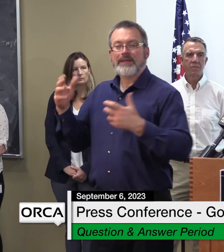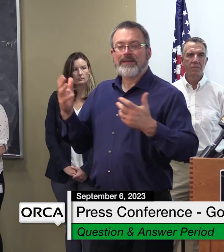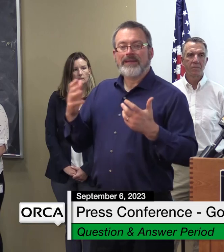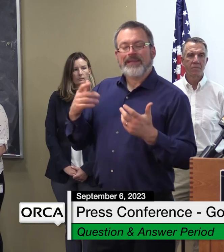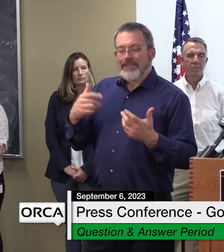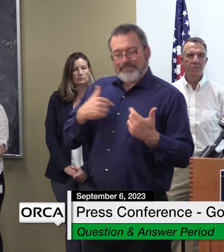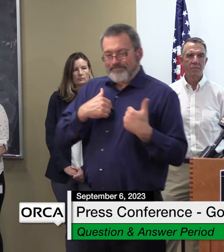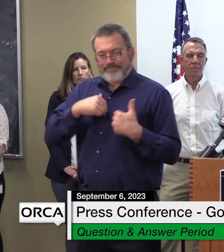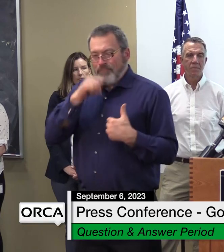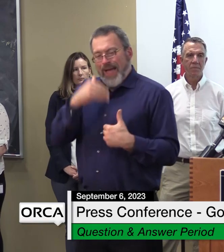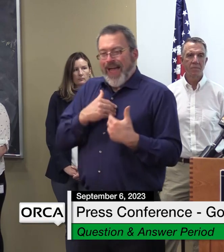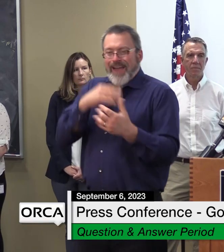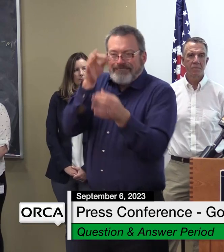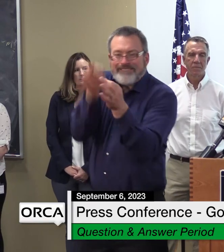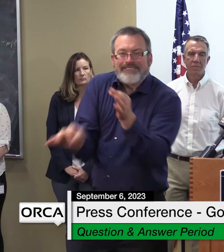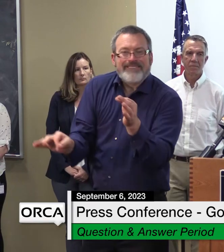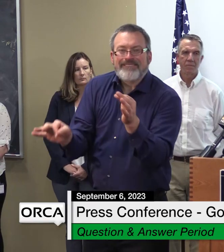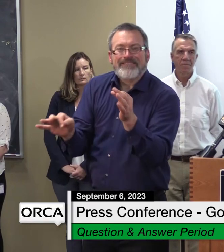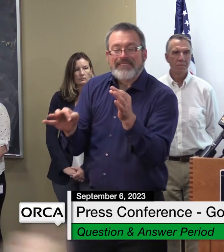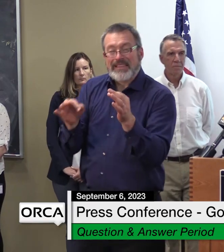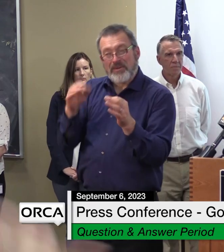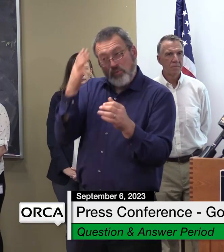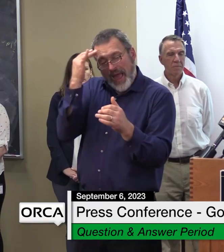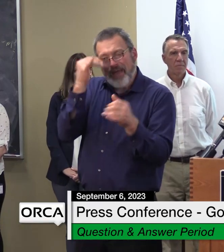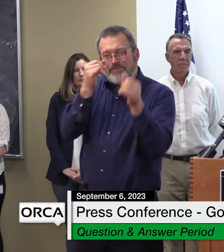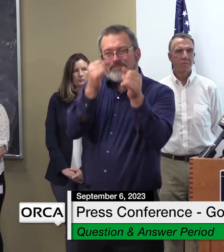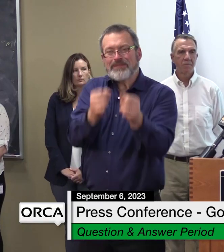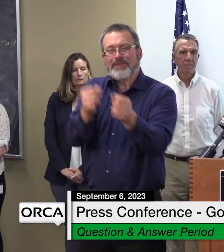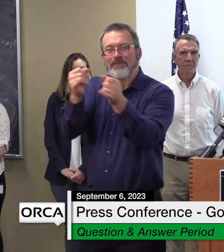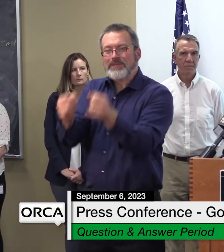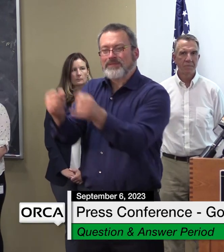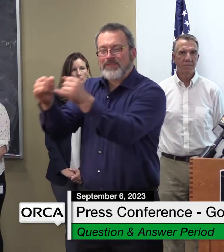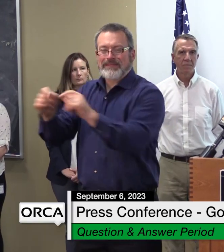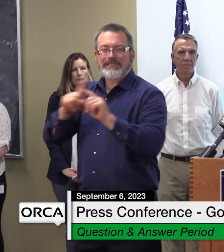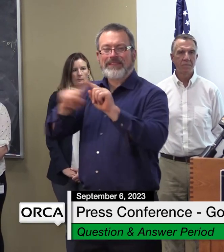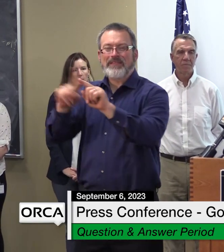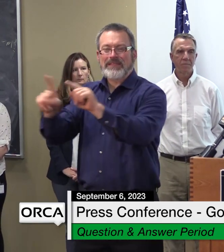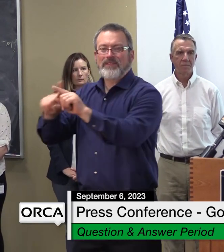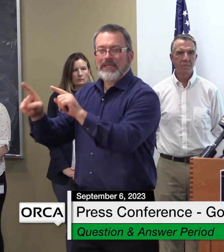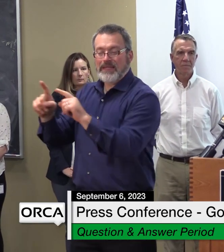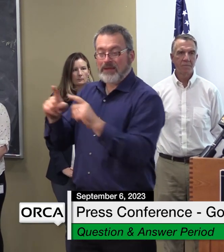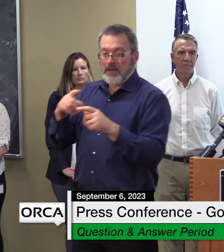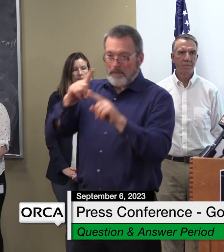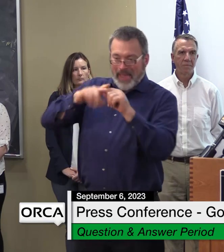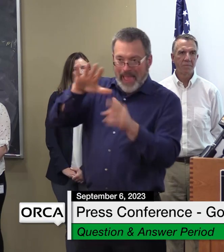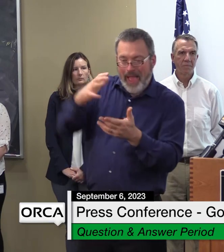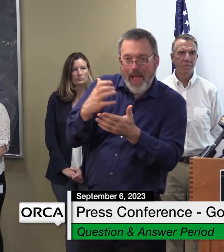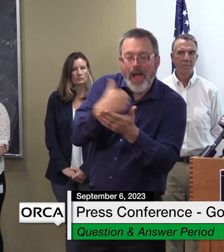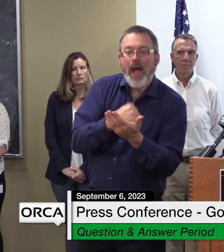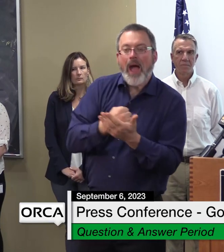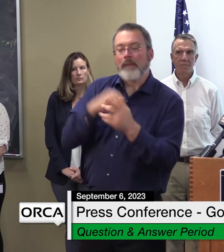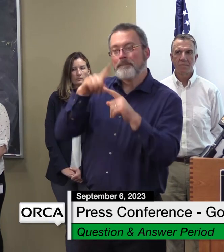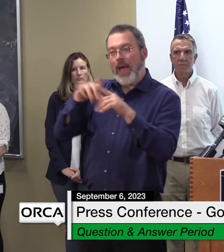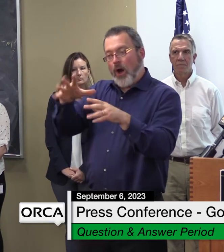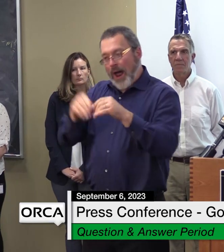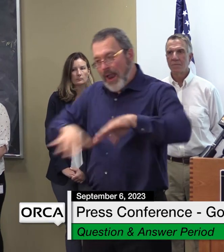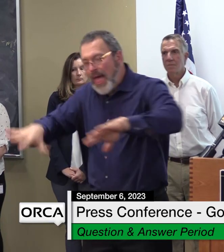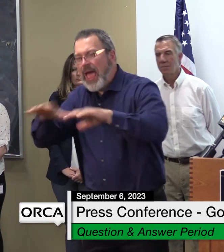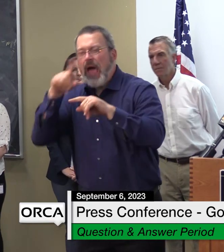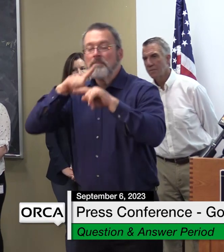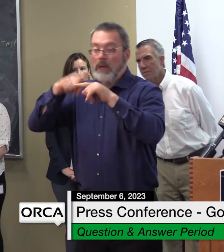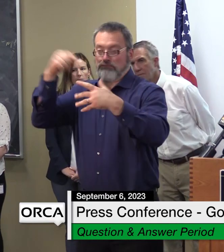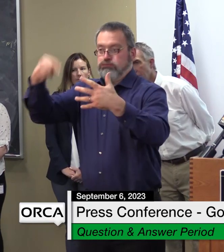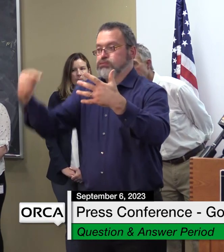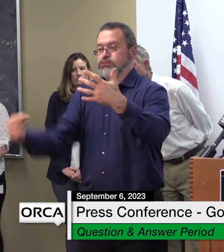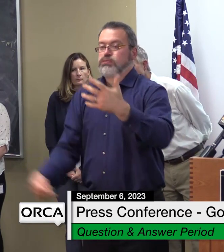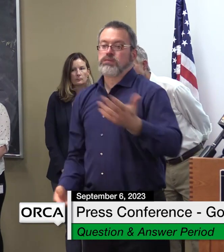answer, but it actually, it's case by case with individuals based upon their income level and so forth. So how far is the cost